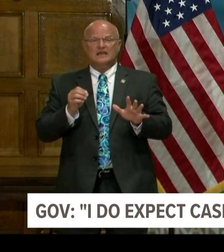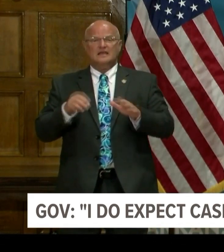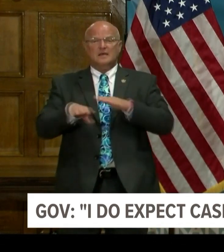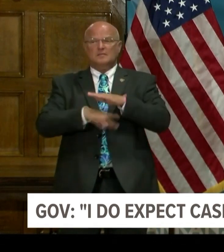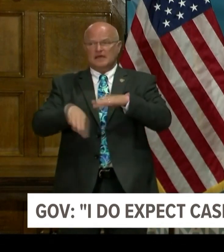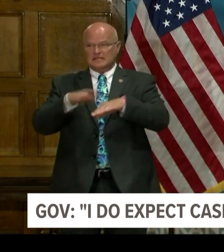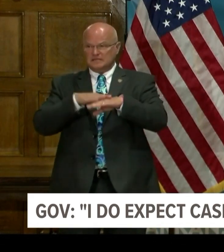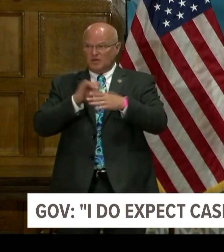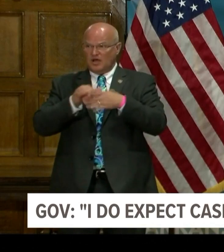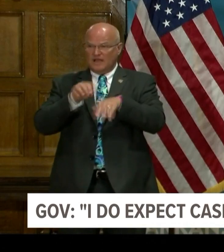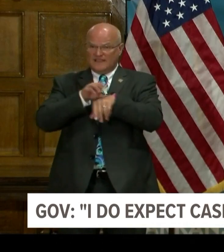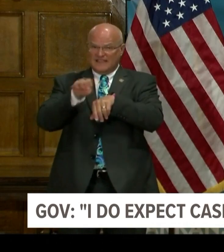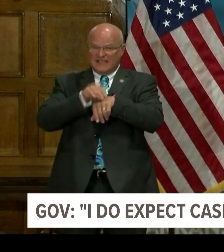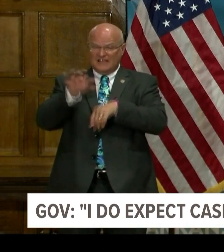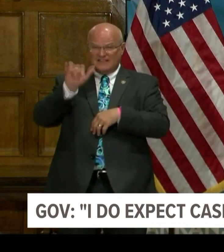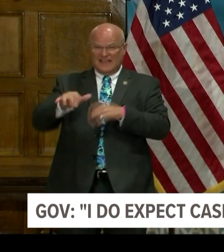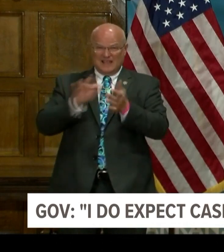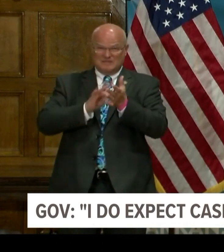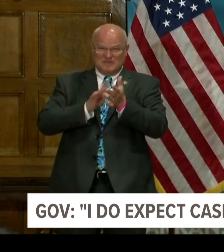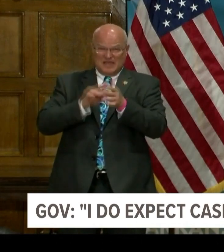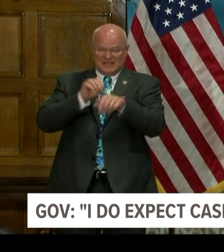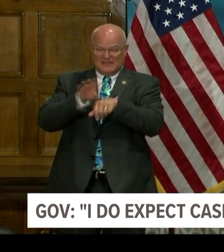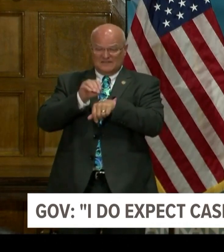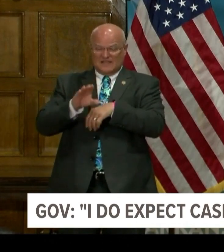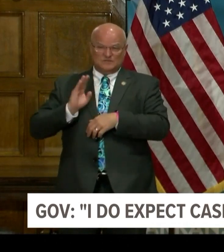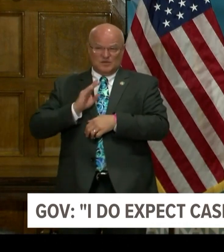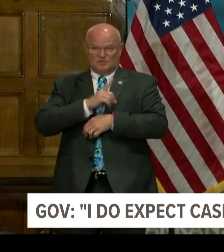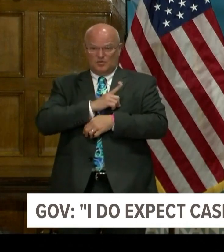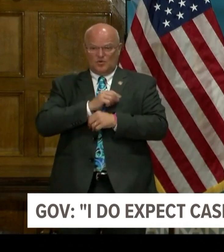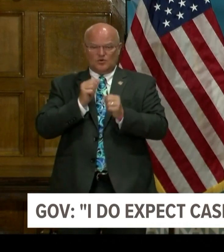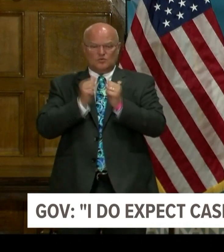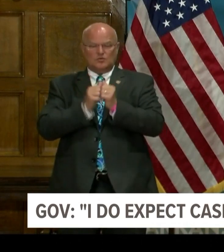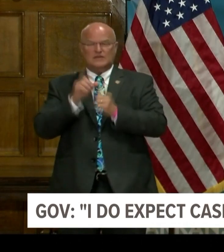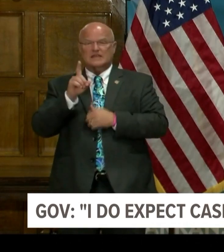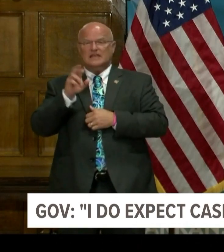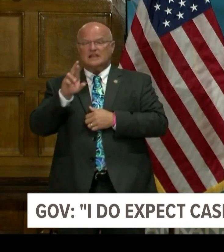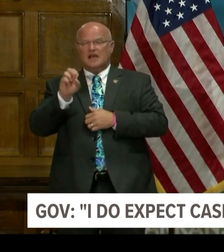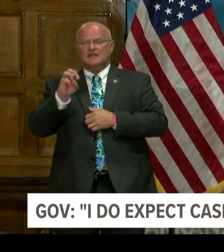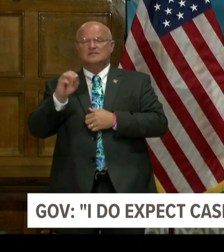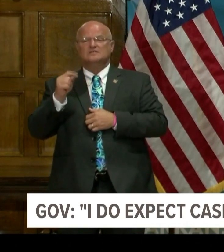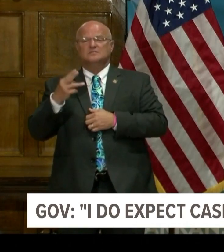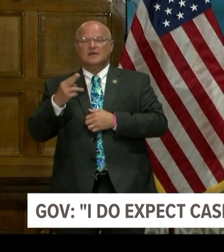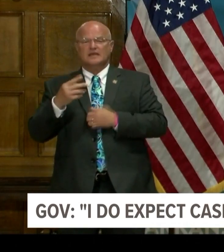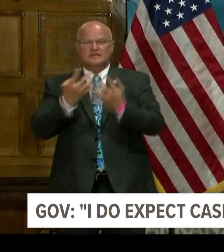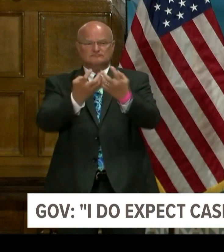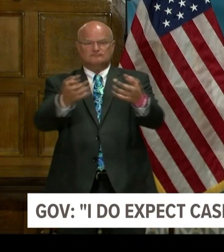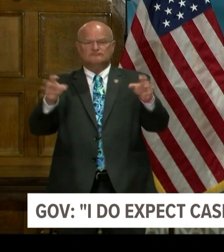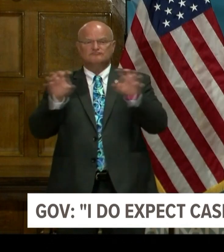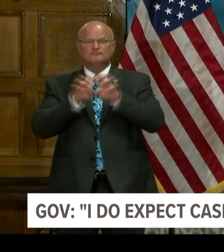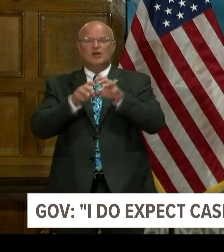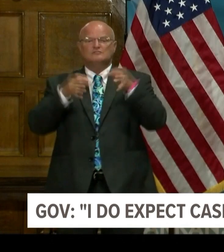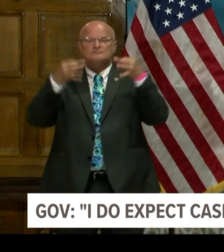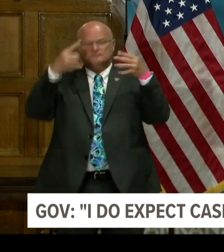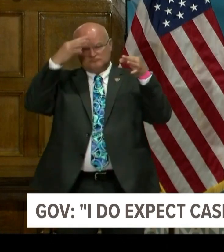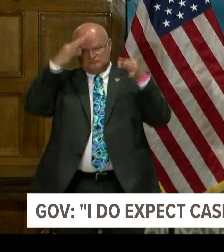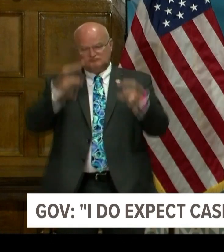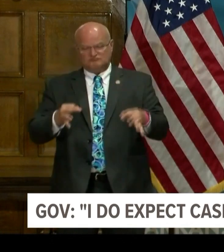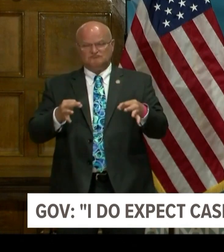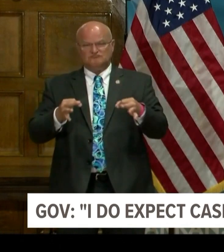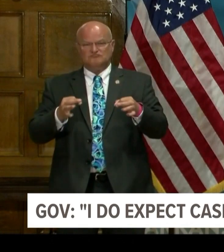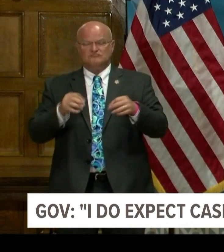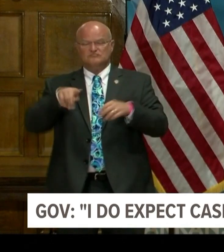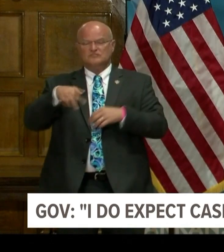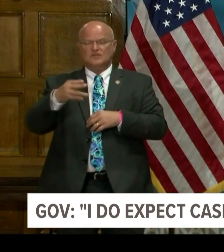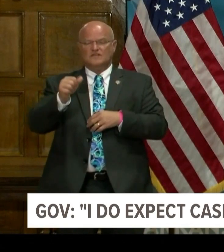based upon the counsel of that medical advisory board through Dr. Smith, we made the decision to go into phase 2. And